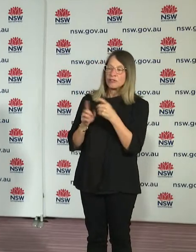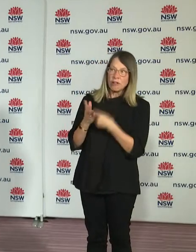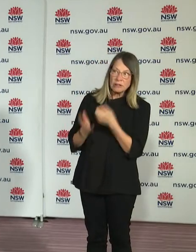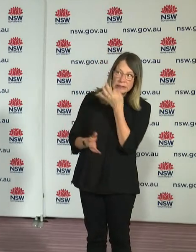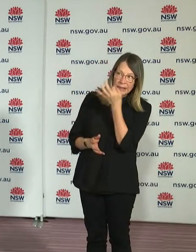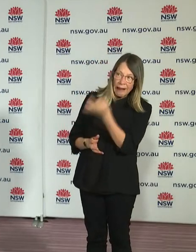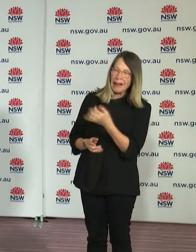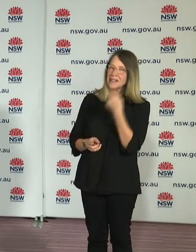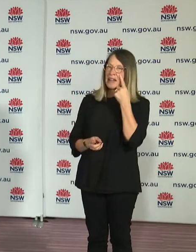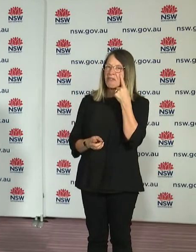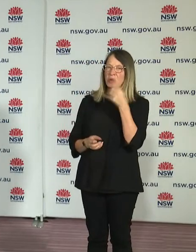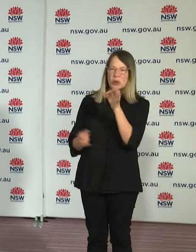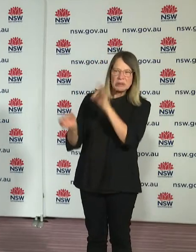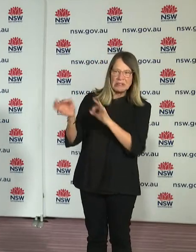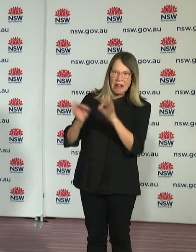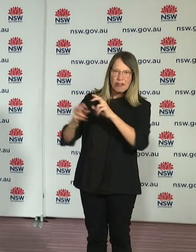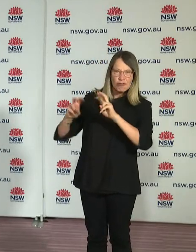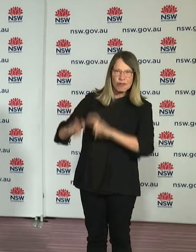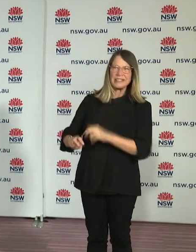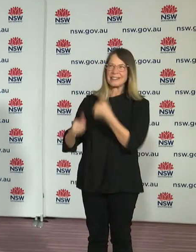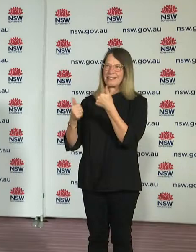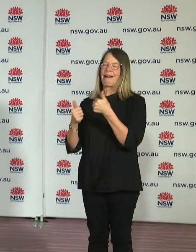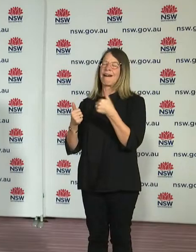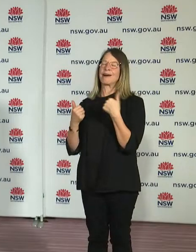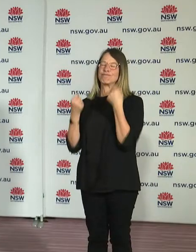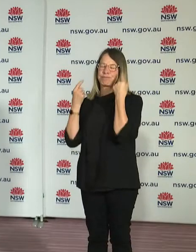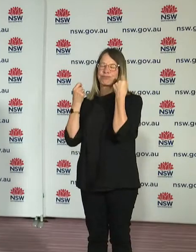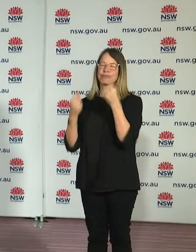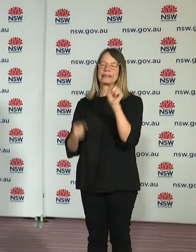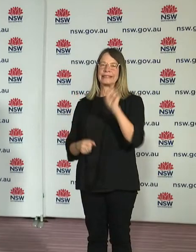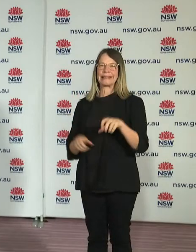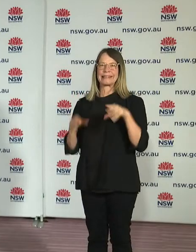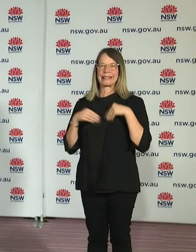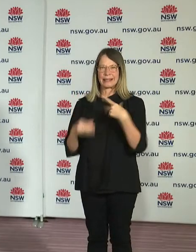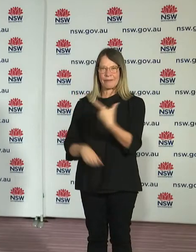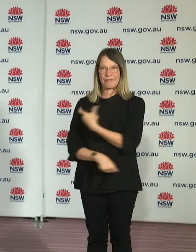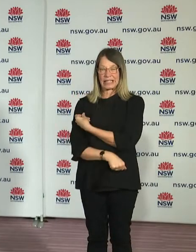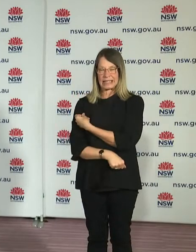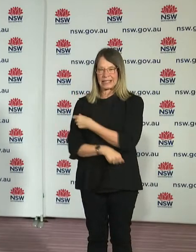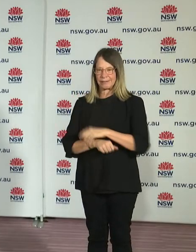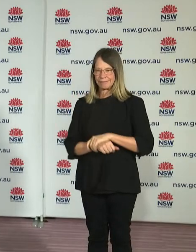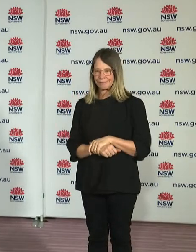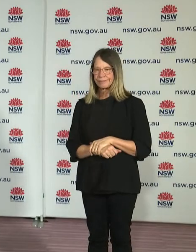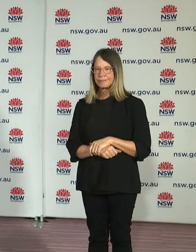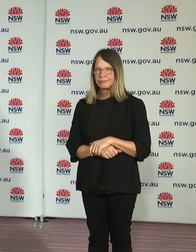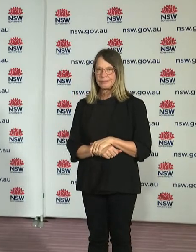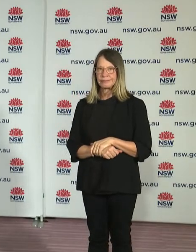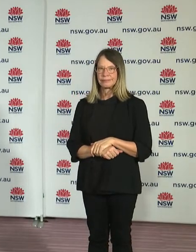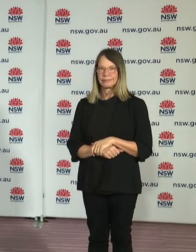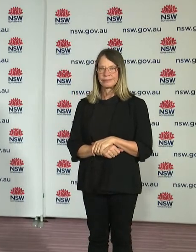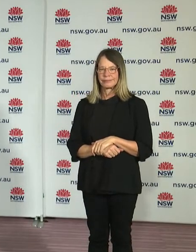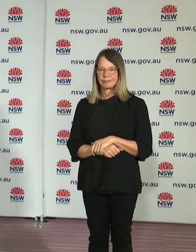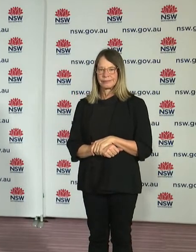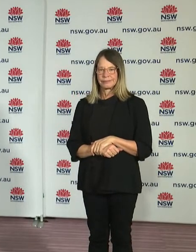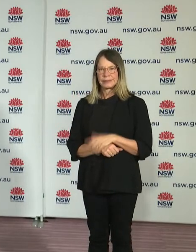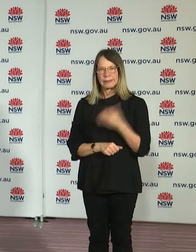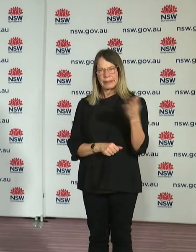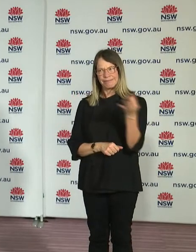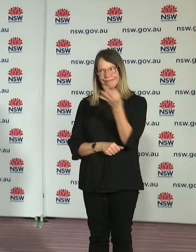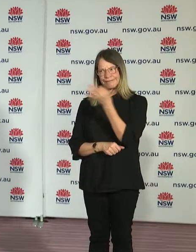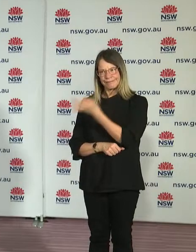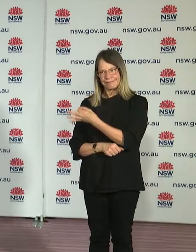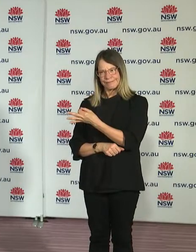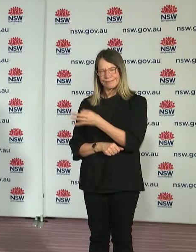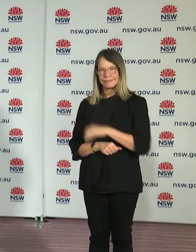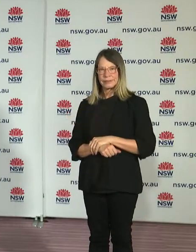very well. What are you going to do with those that 2.5? What happens to them though? Obviously they're stood down without pay, is that correct?